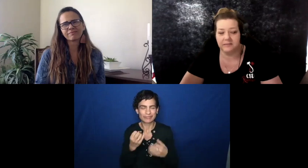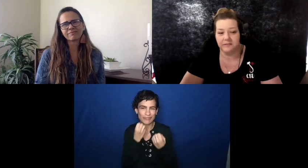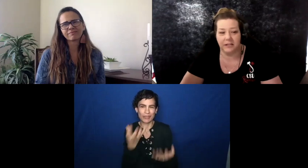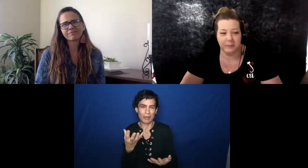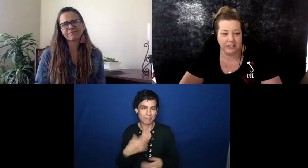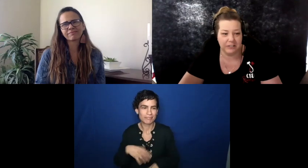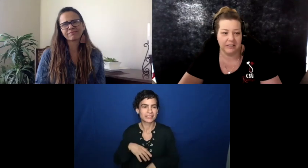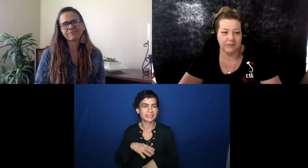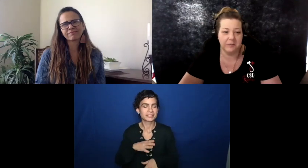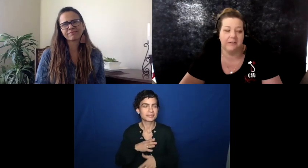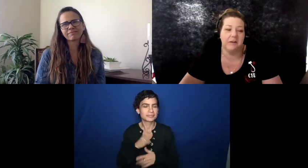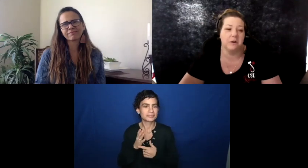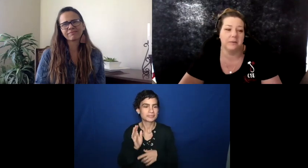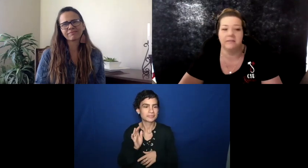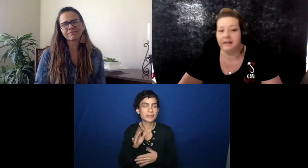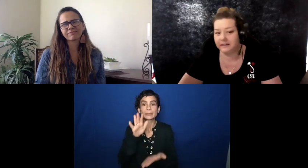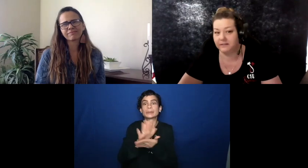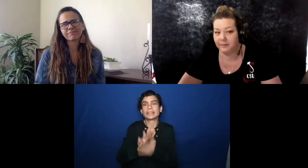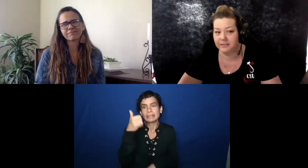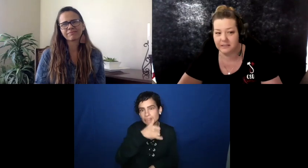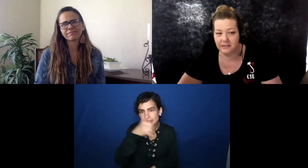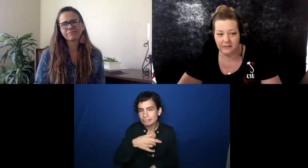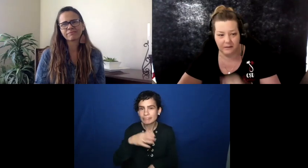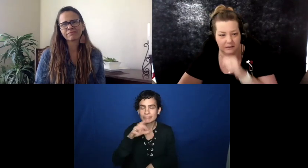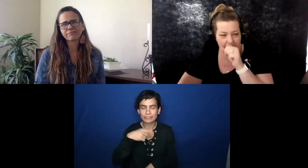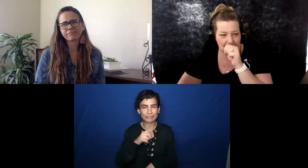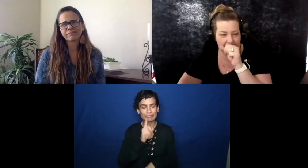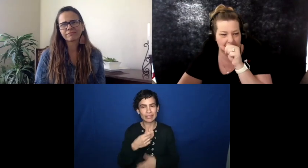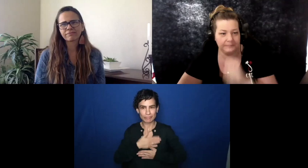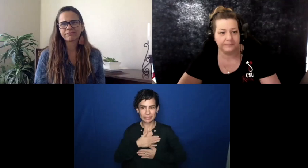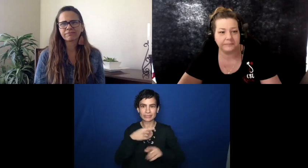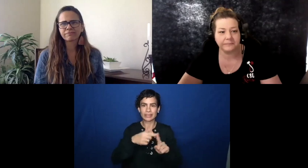of different occupations. So it's been a very warm and inviting environment.